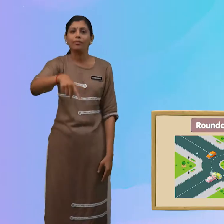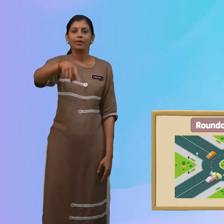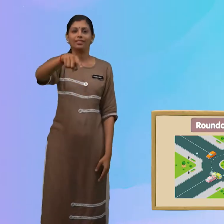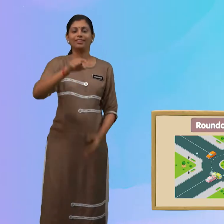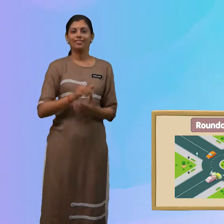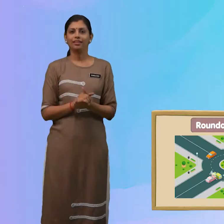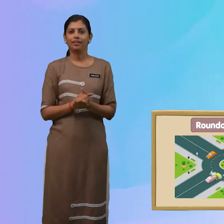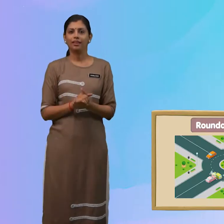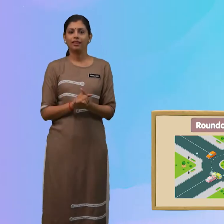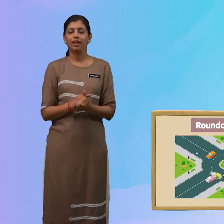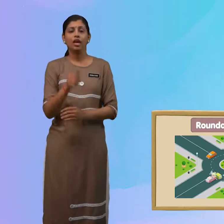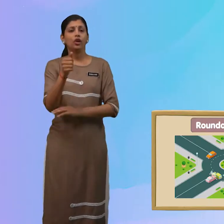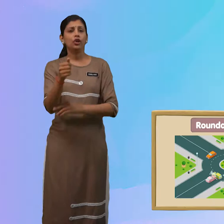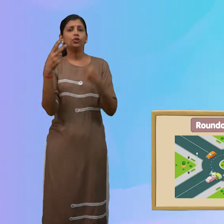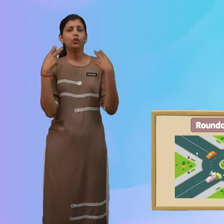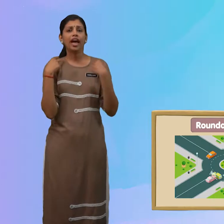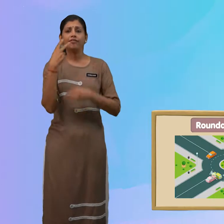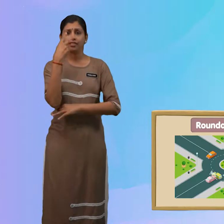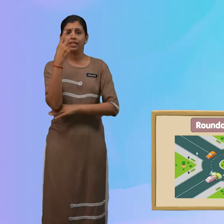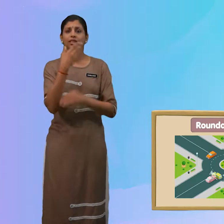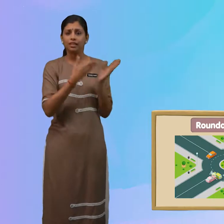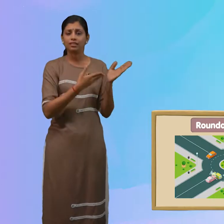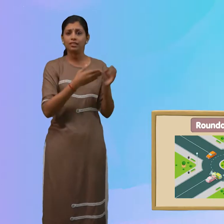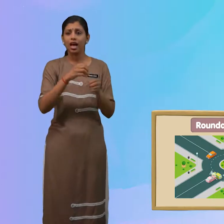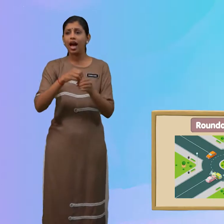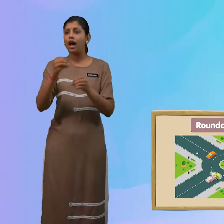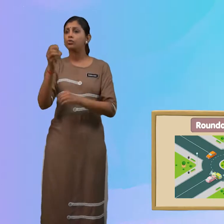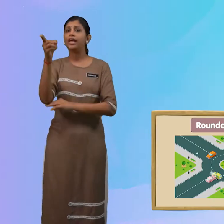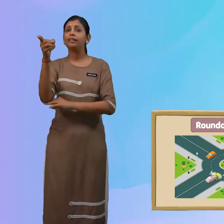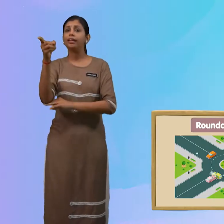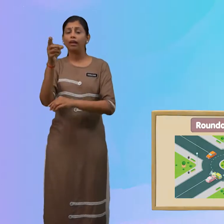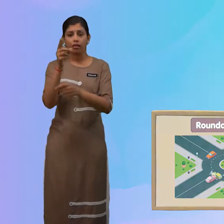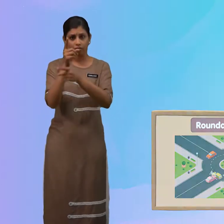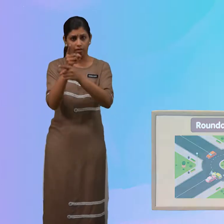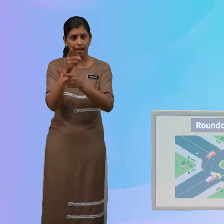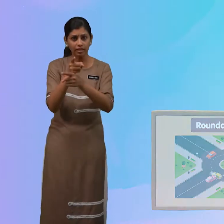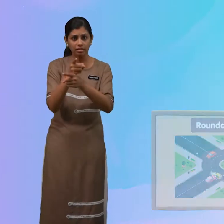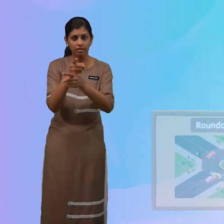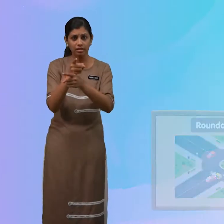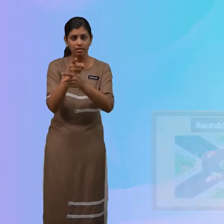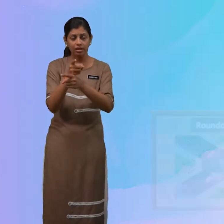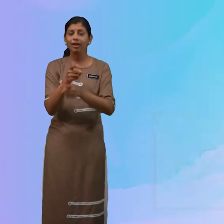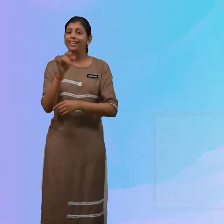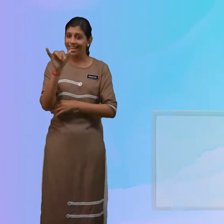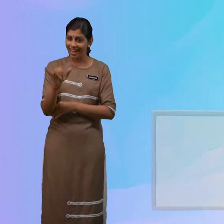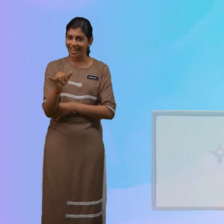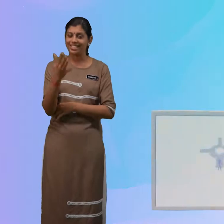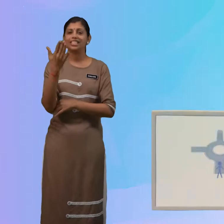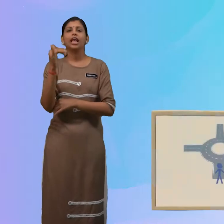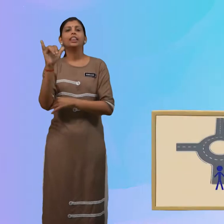Roundabout. You have seen this outside there, right? Yes,